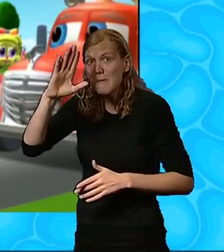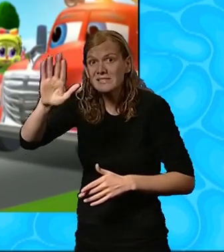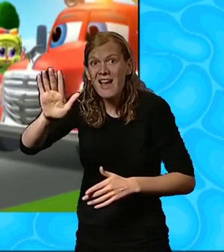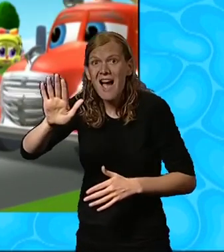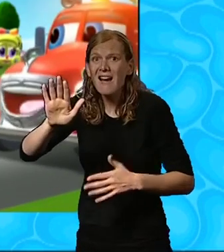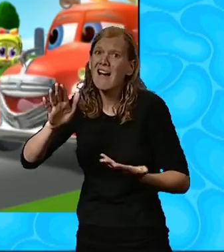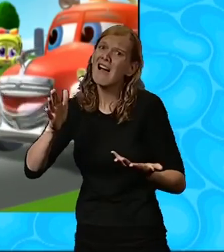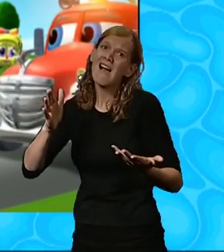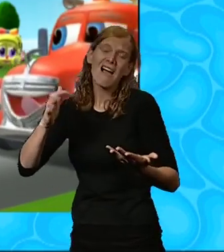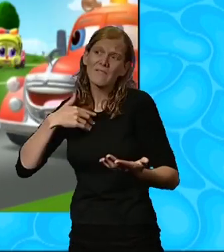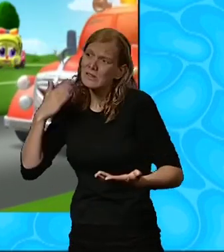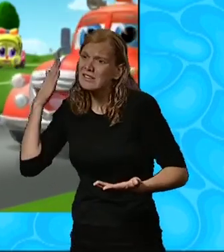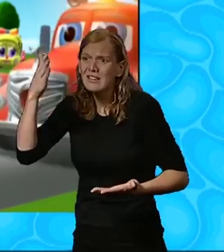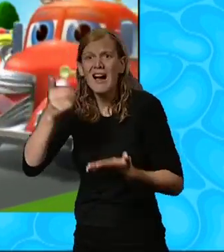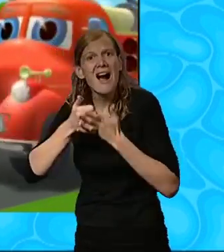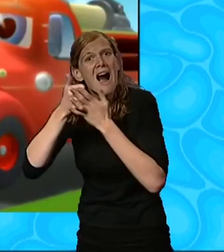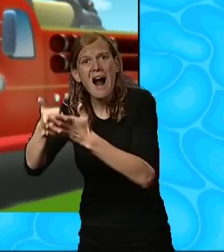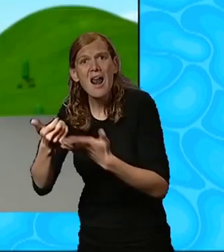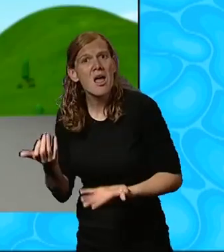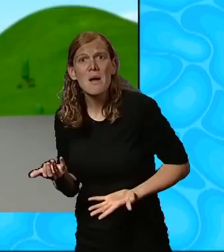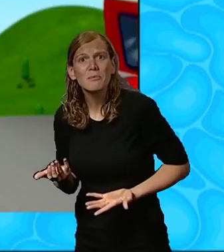help him. Well then, let's go.